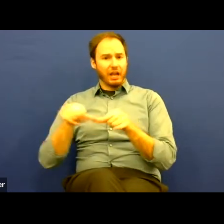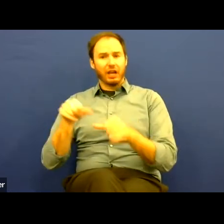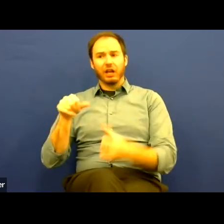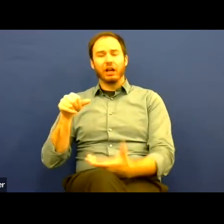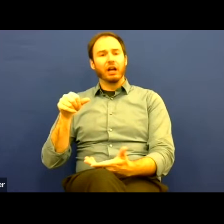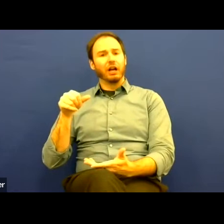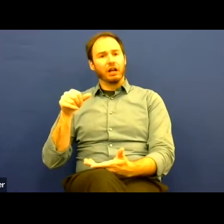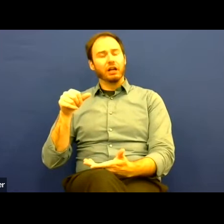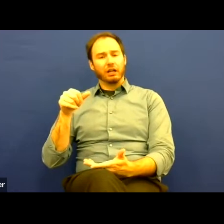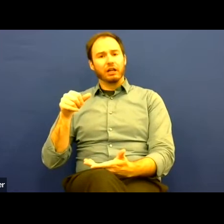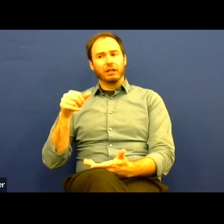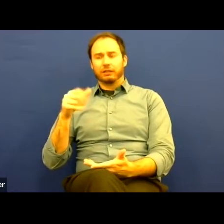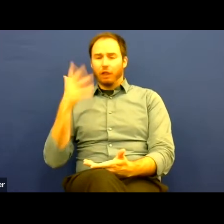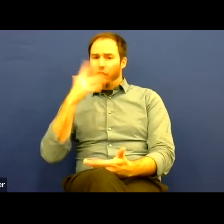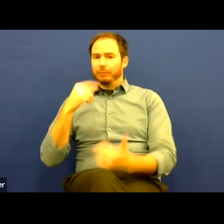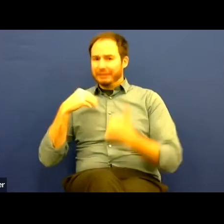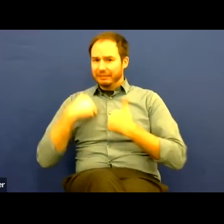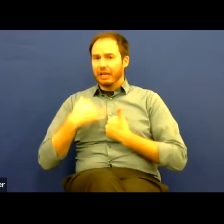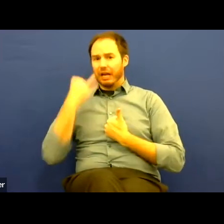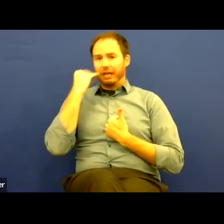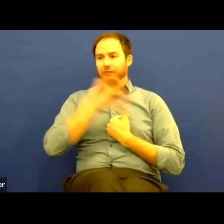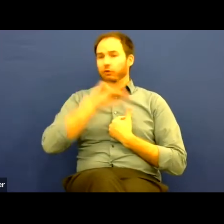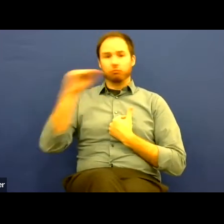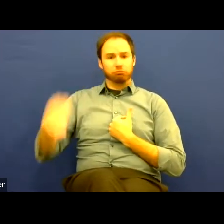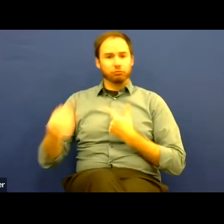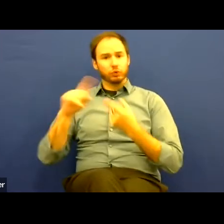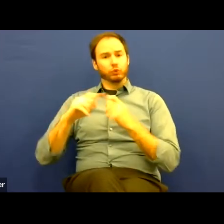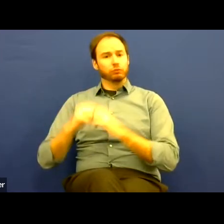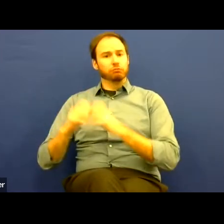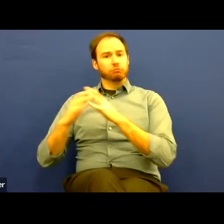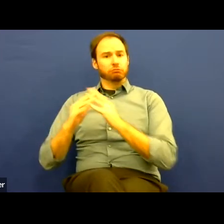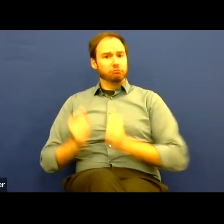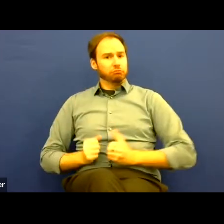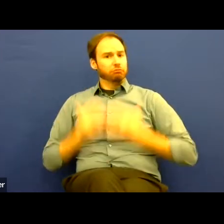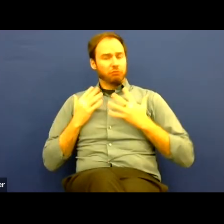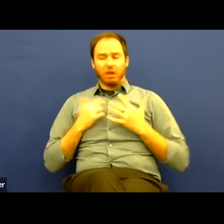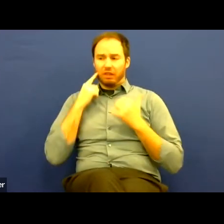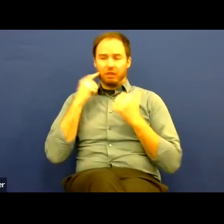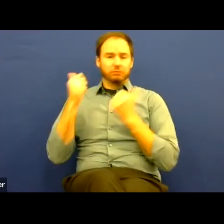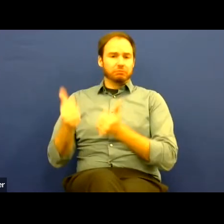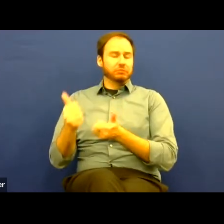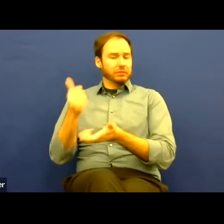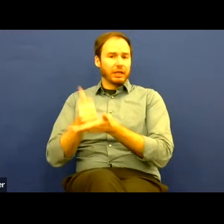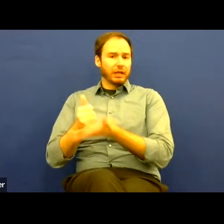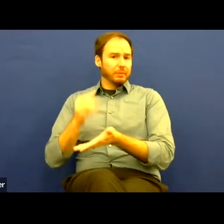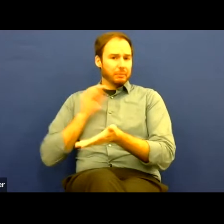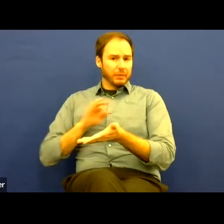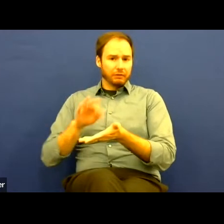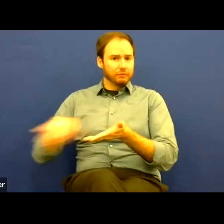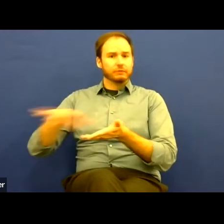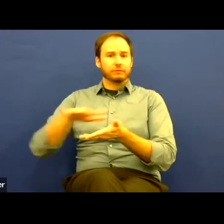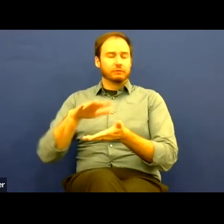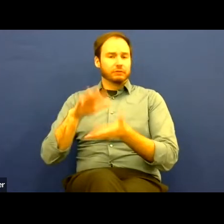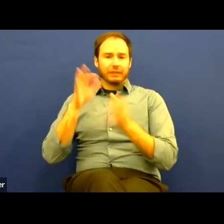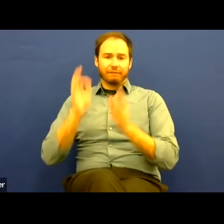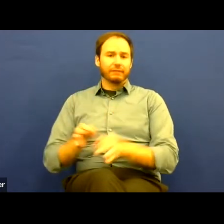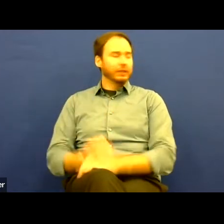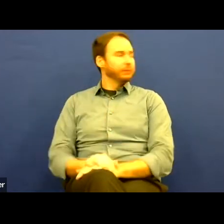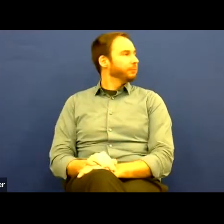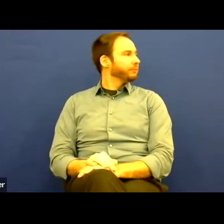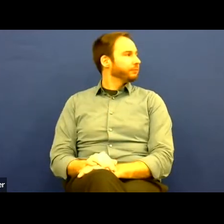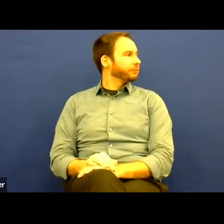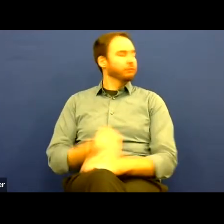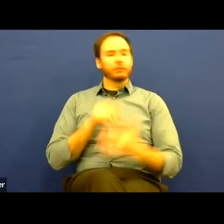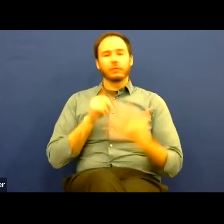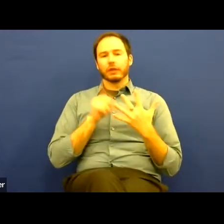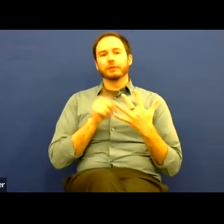tired plaza, and if this can fly there, I think that this could really help to rejuvenate it. And